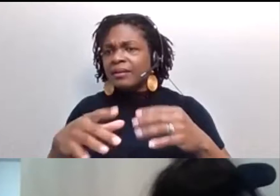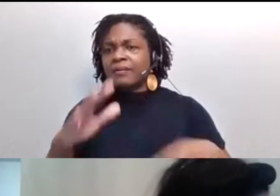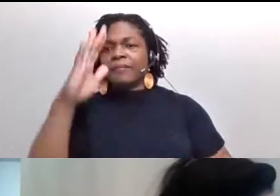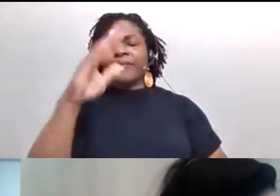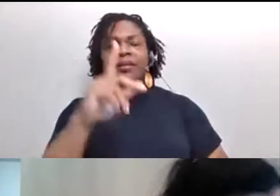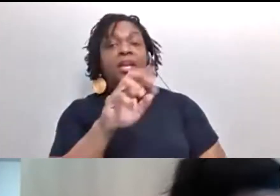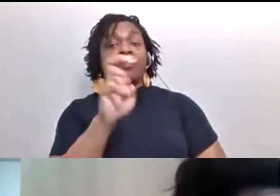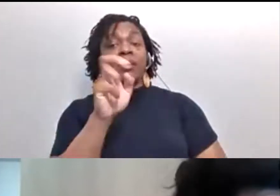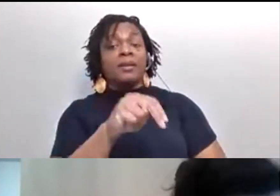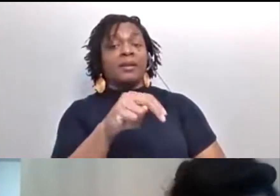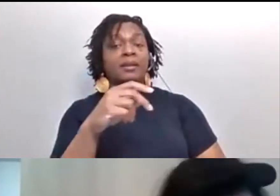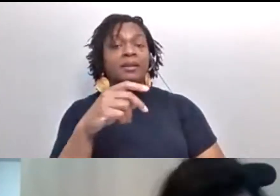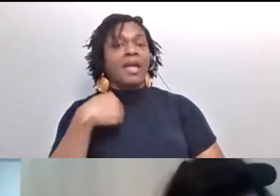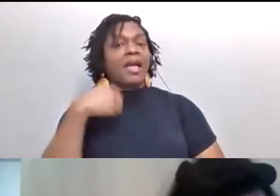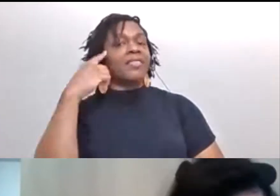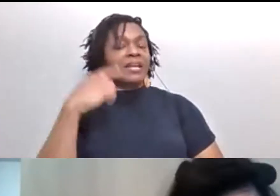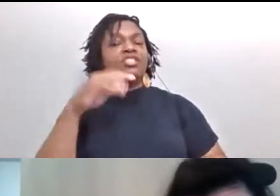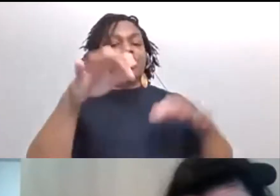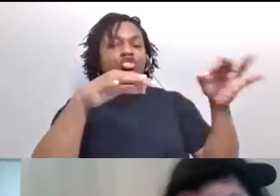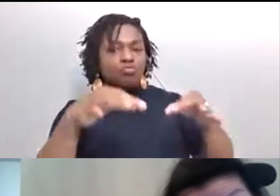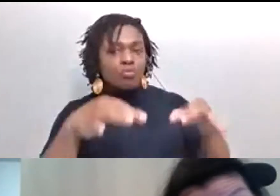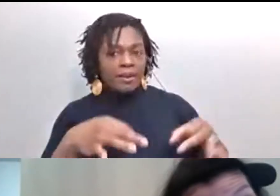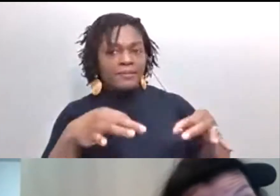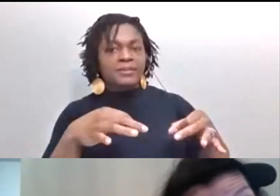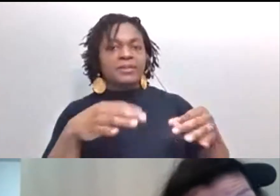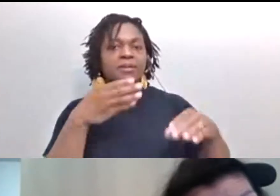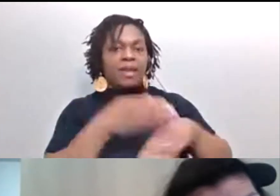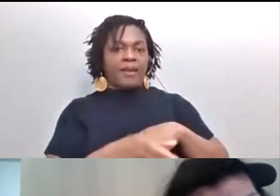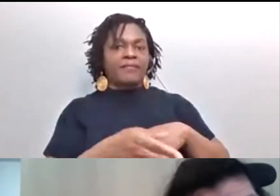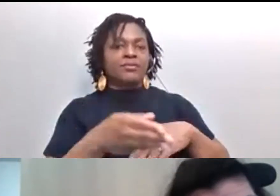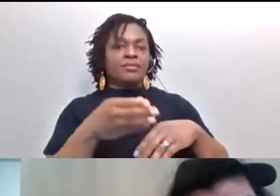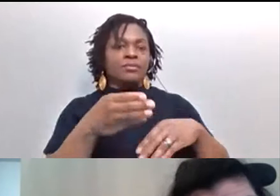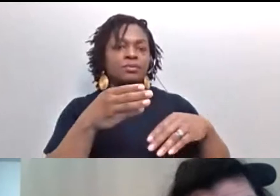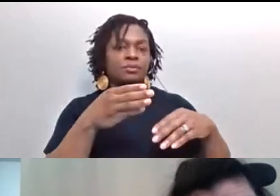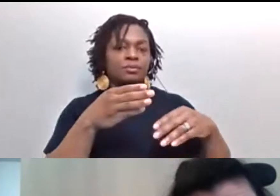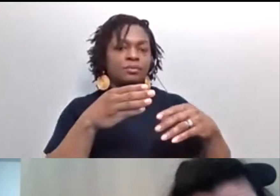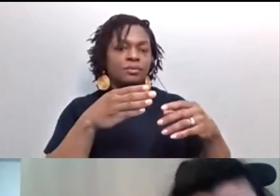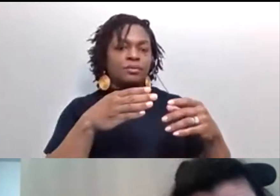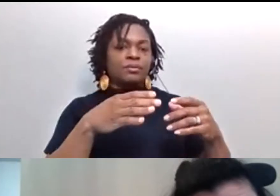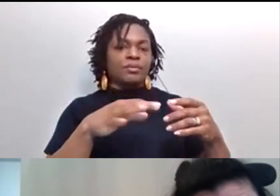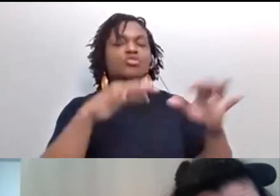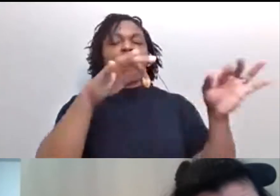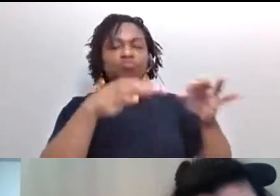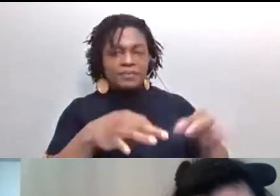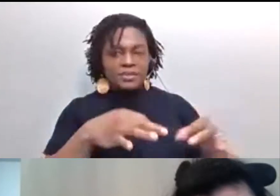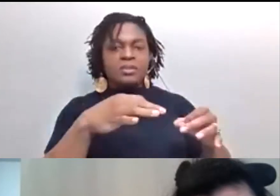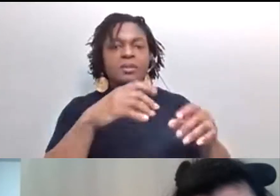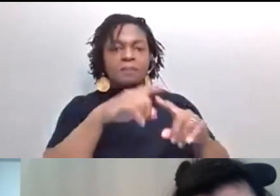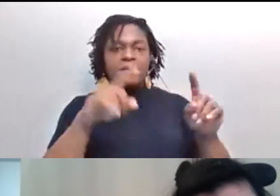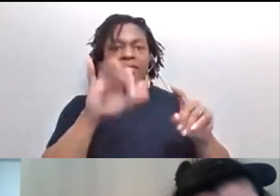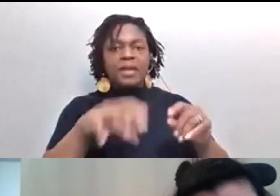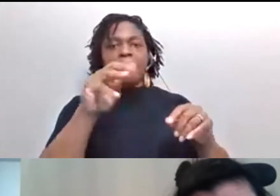think actually she described it after she, the description was really what the motion